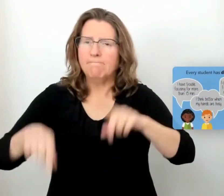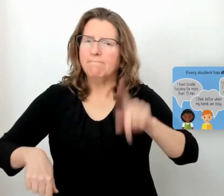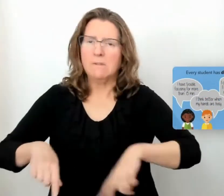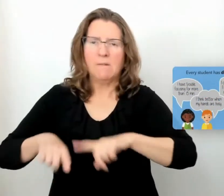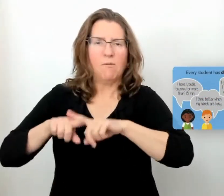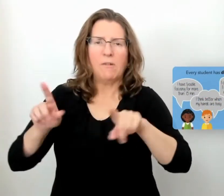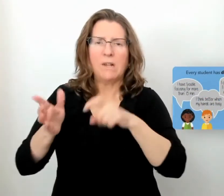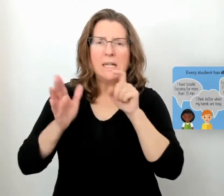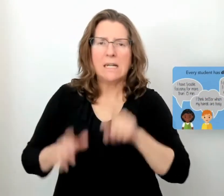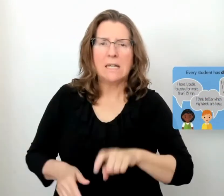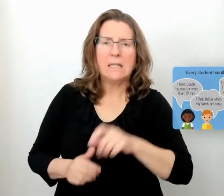Every student has different needs.